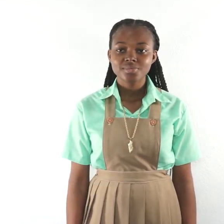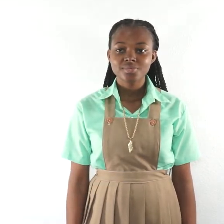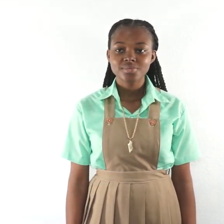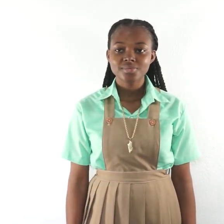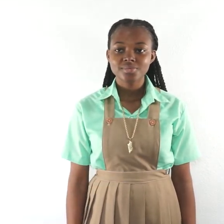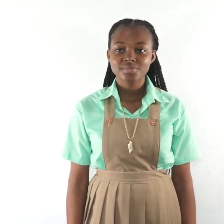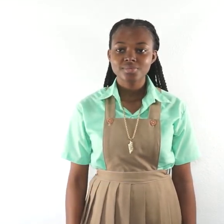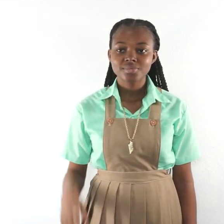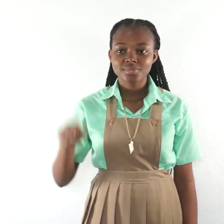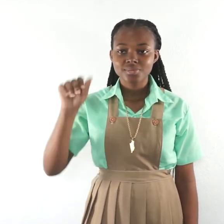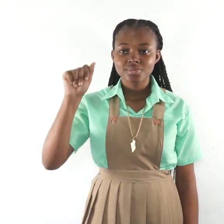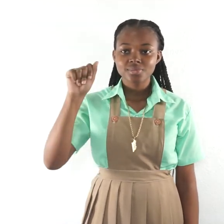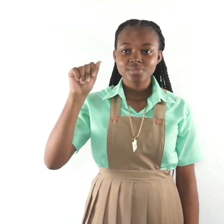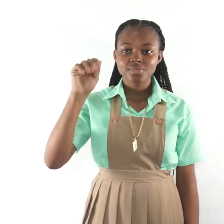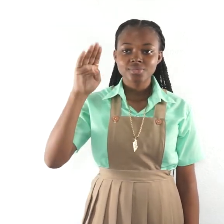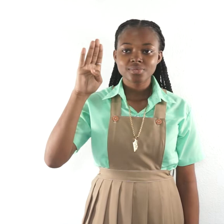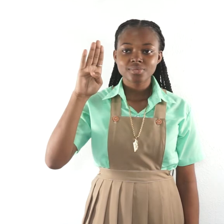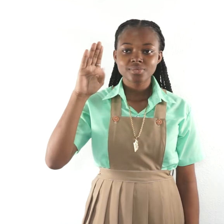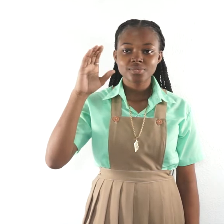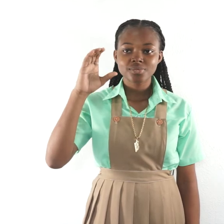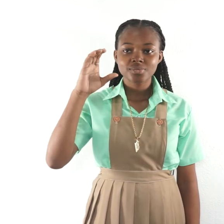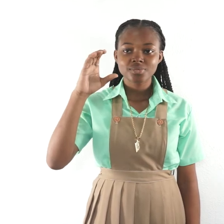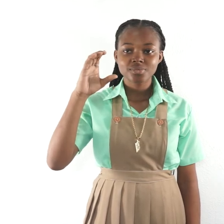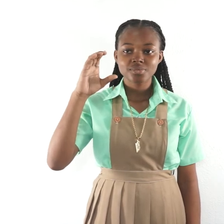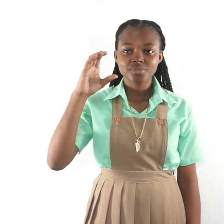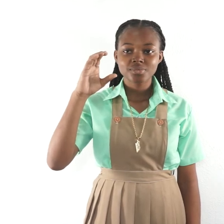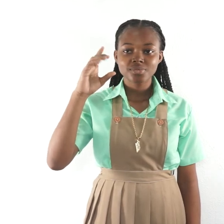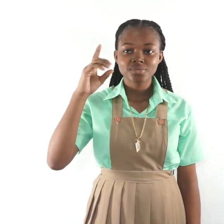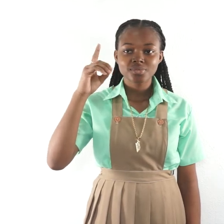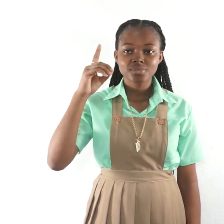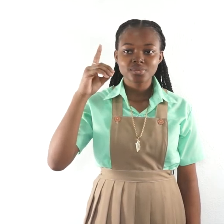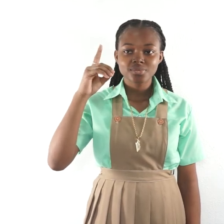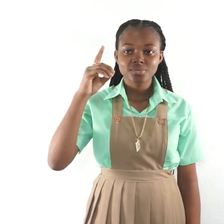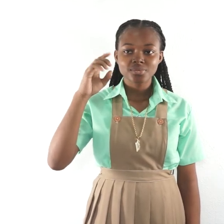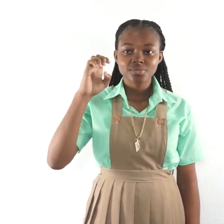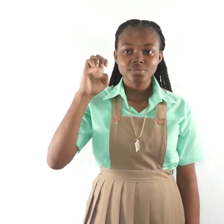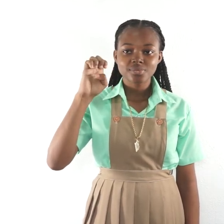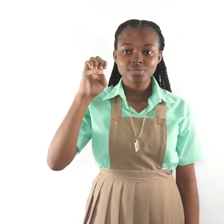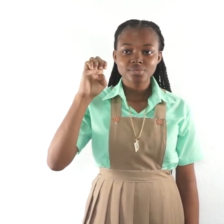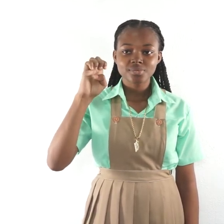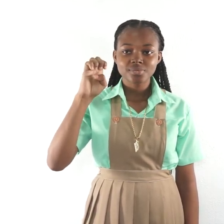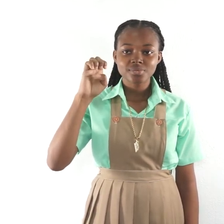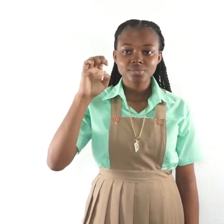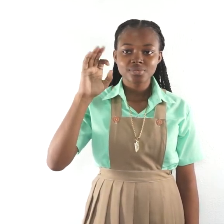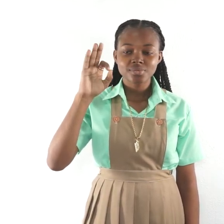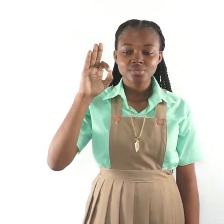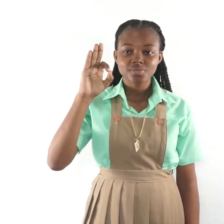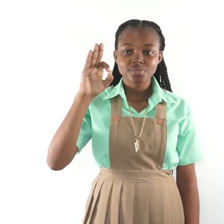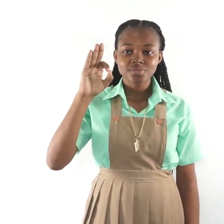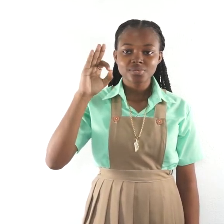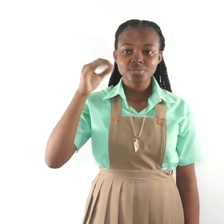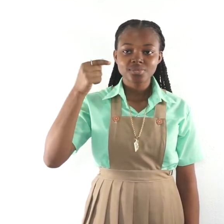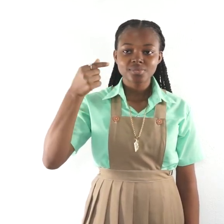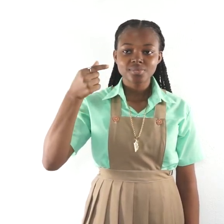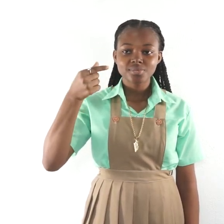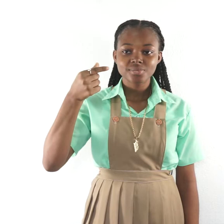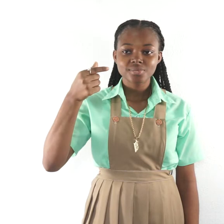A, B, C, D, E, F, G